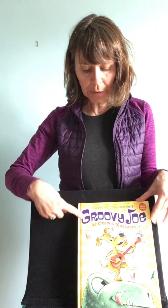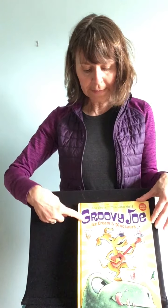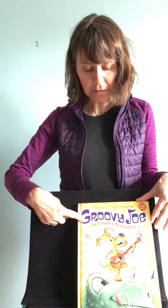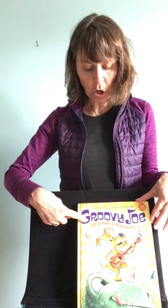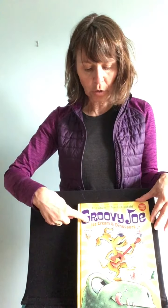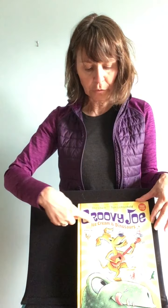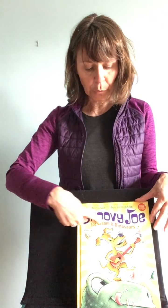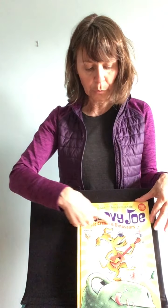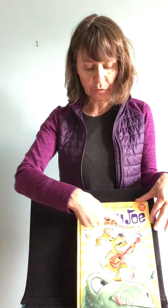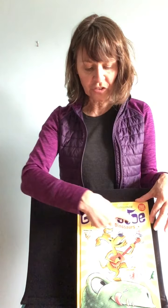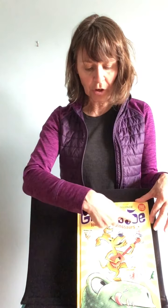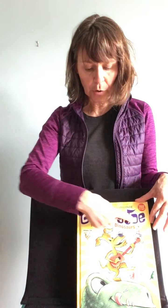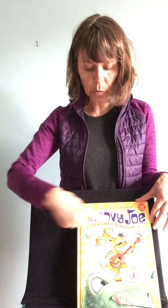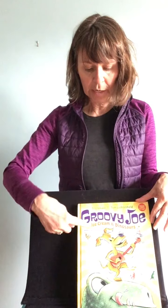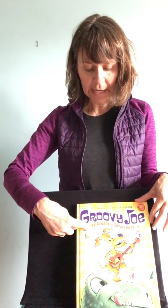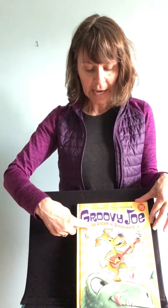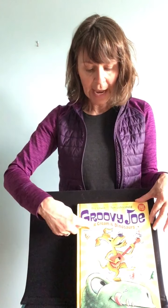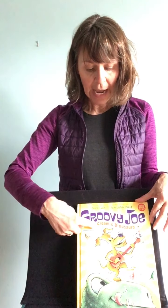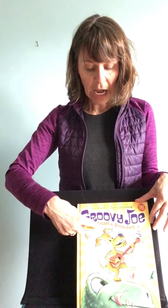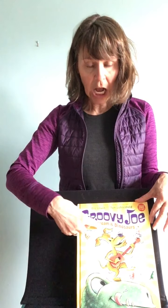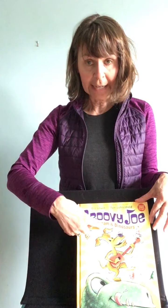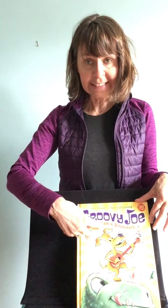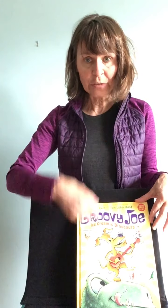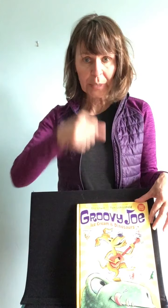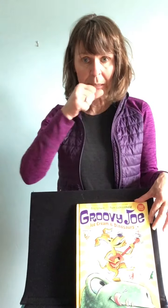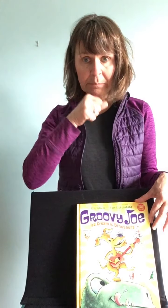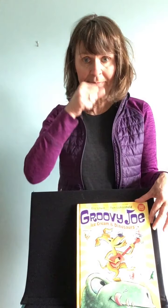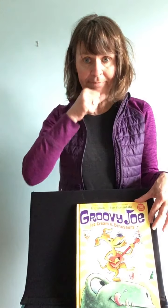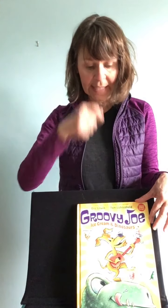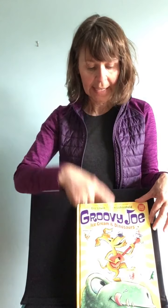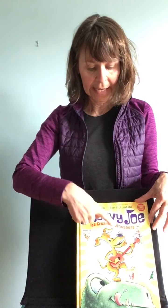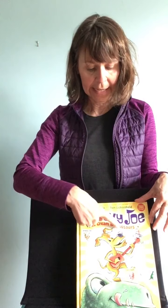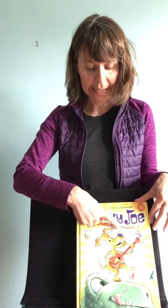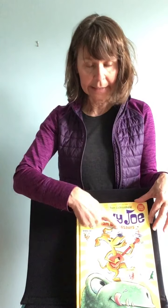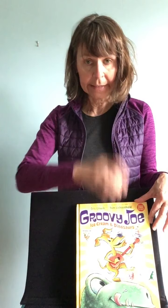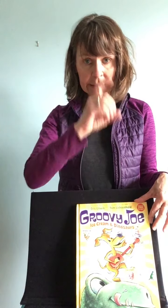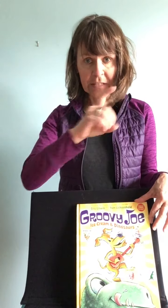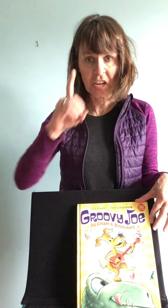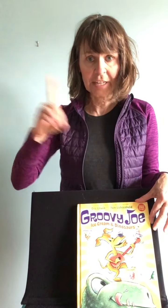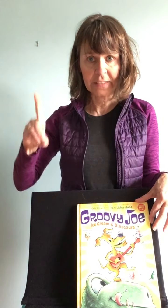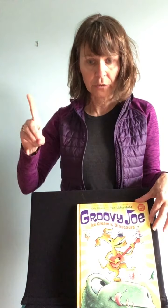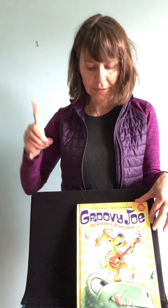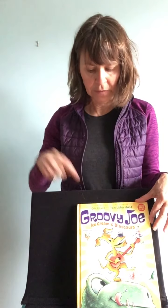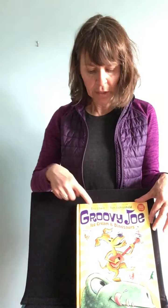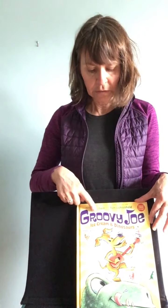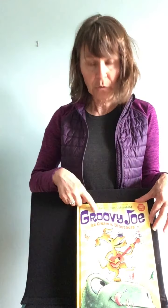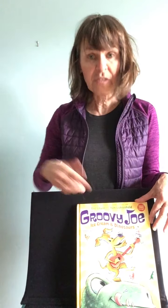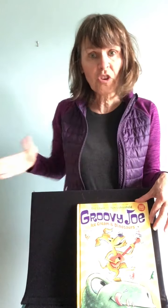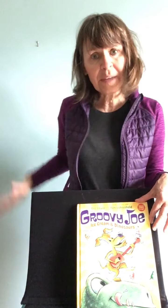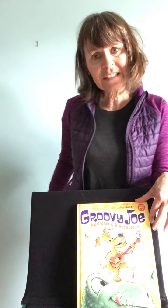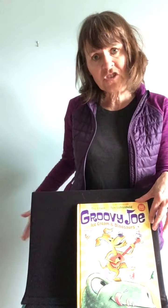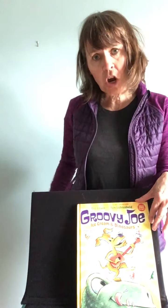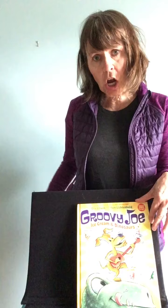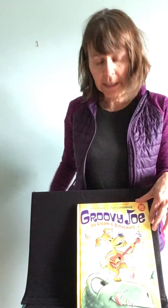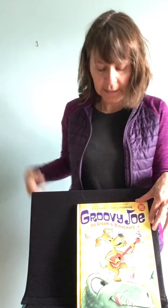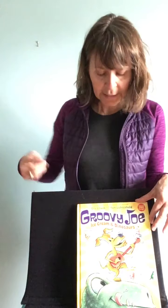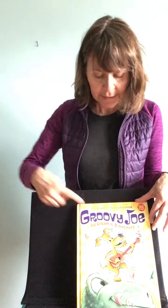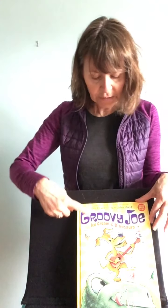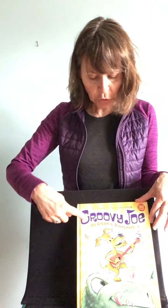is called Groovy Joe, Ice Cream, and Dinosaurs. So Groovy Joe is a dog. This story